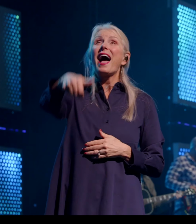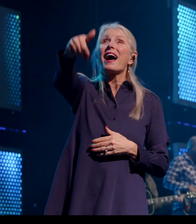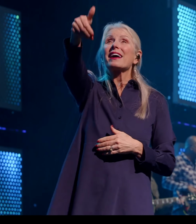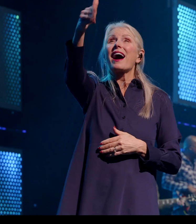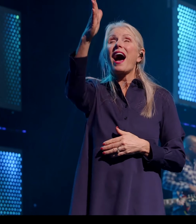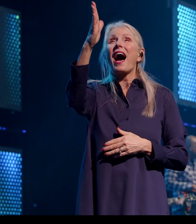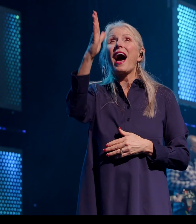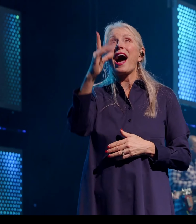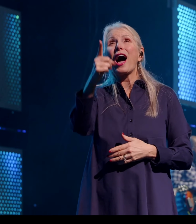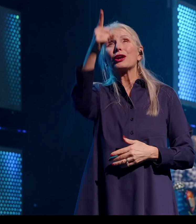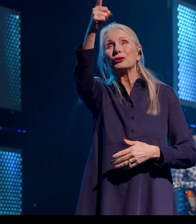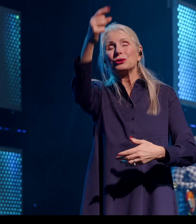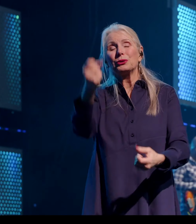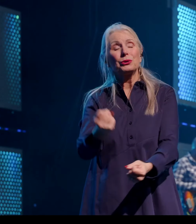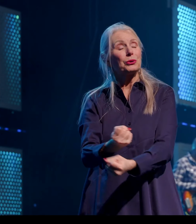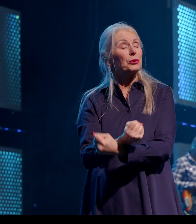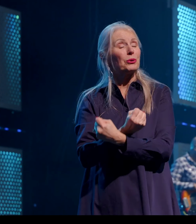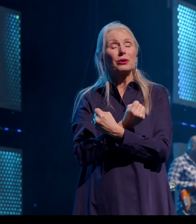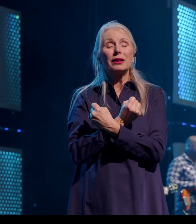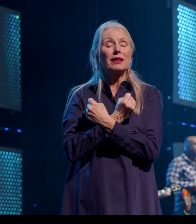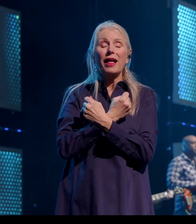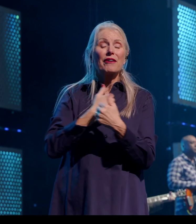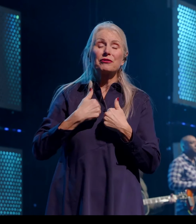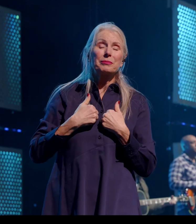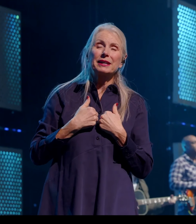God, you love me.